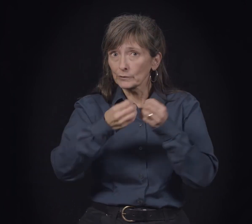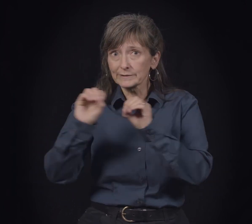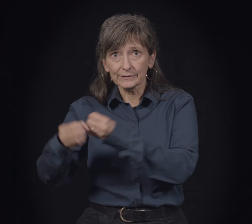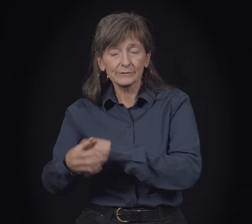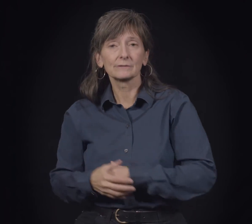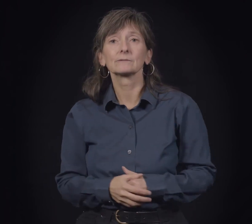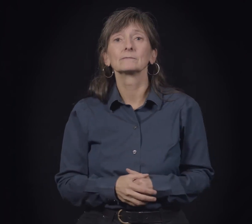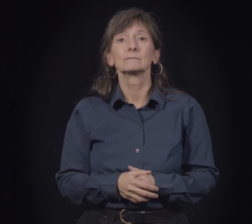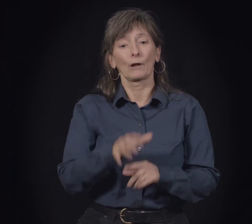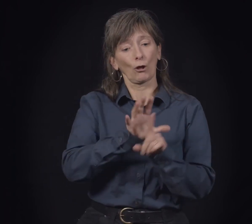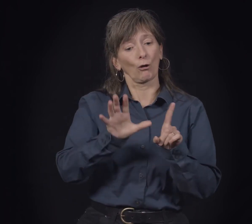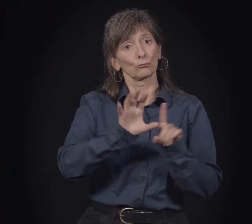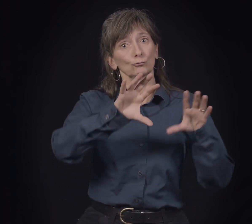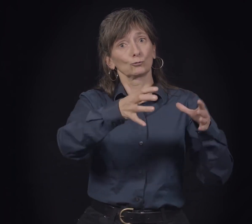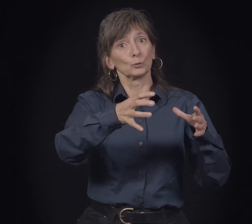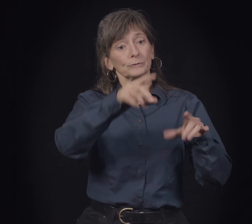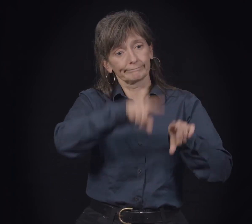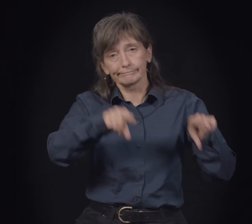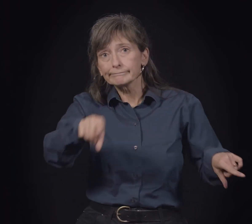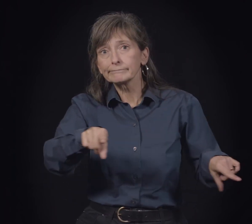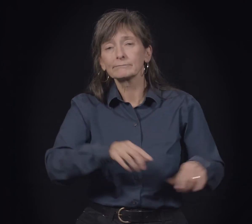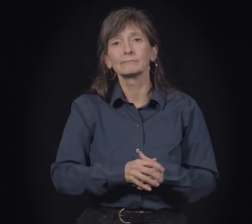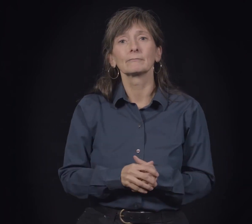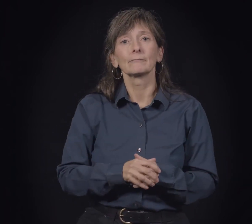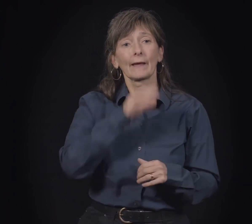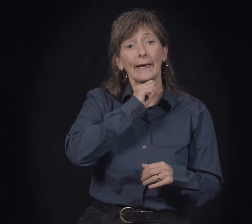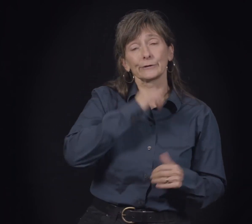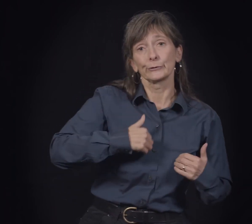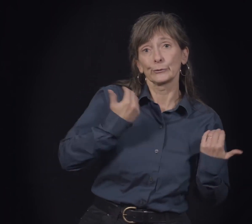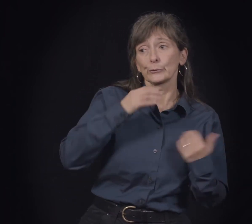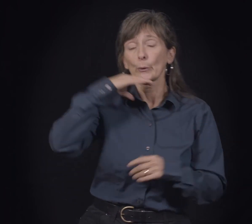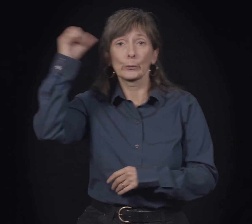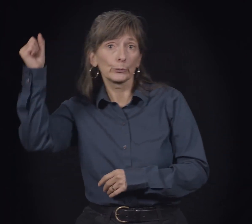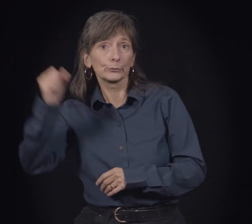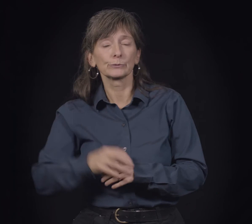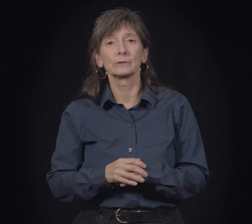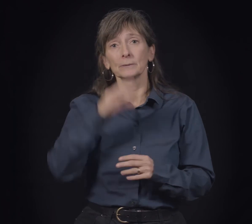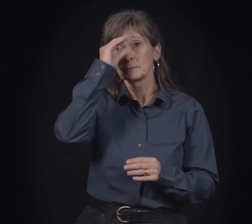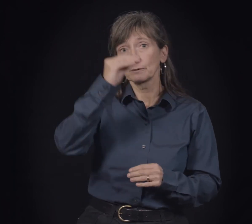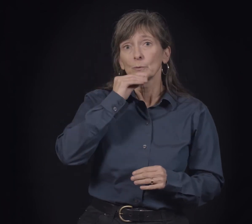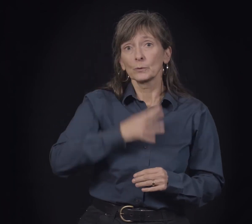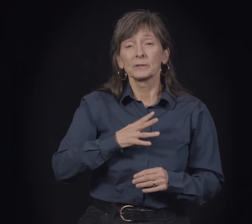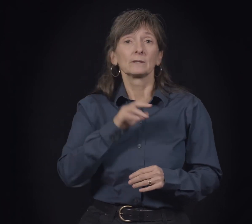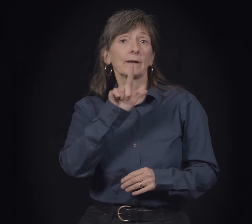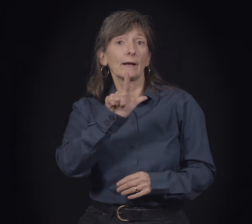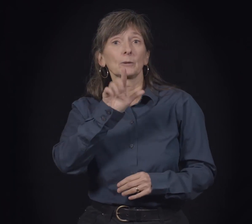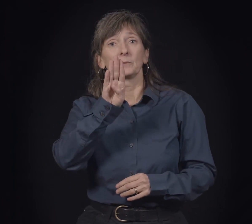organizations, cultural groups, all age ranges, genders,